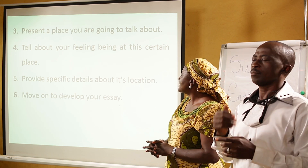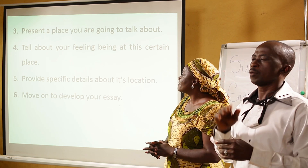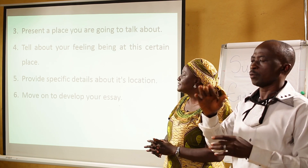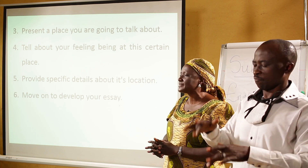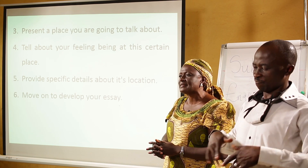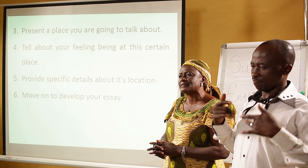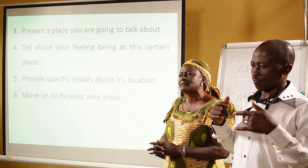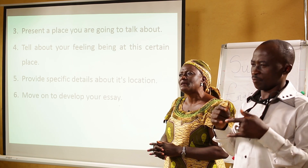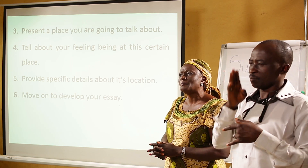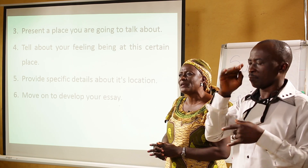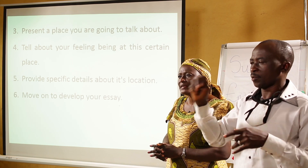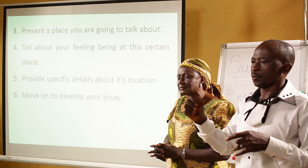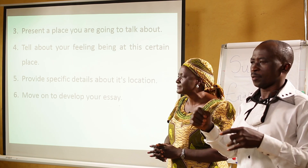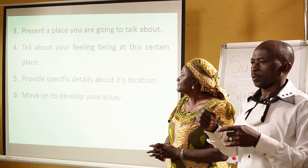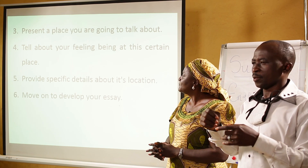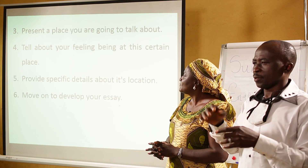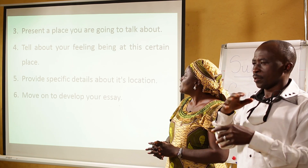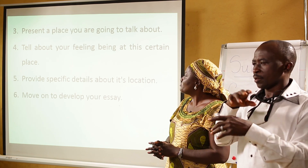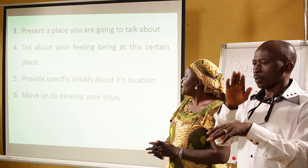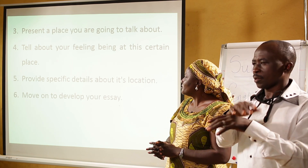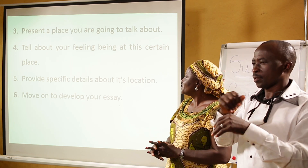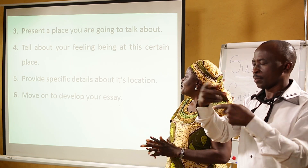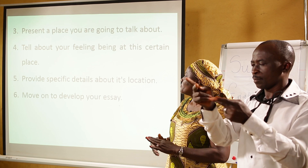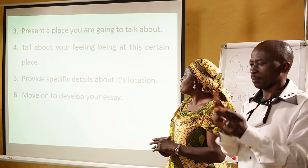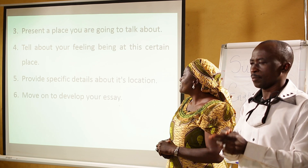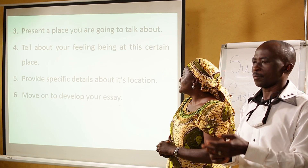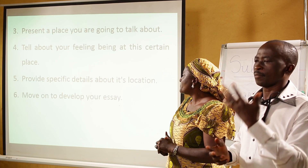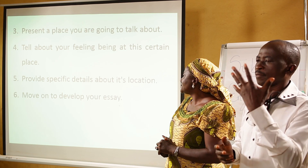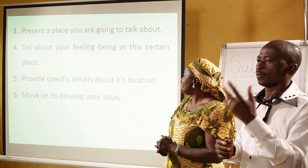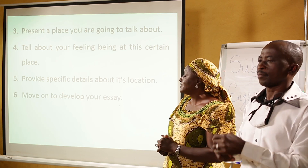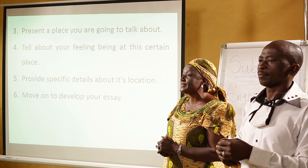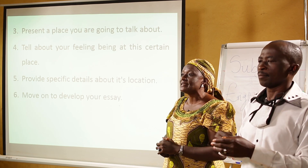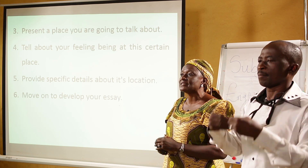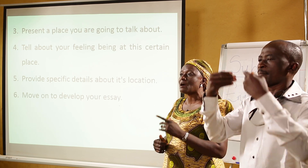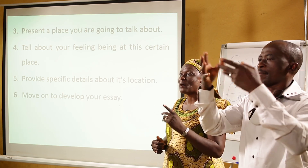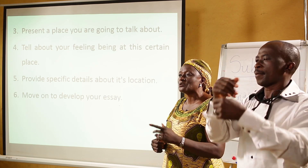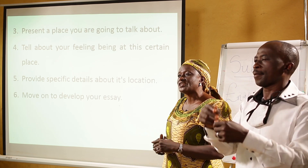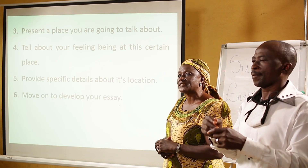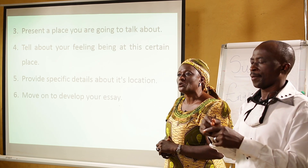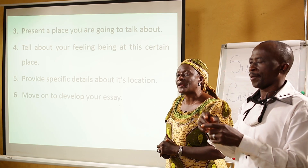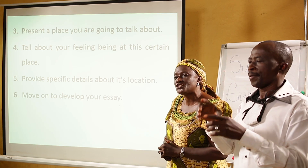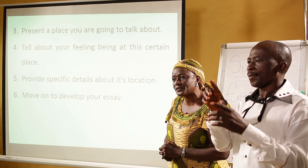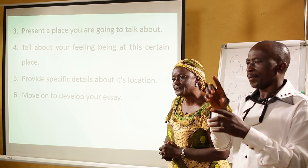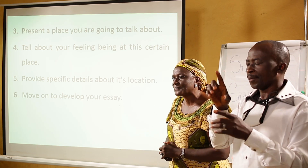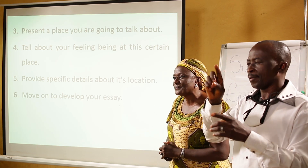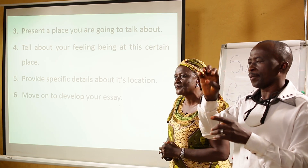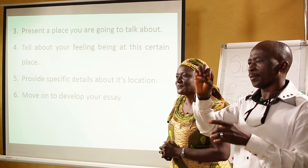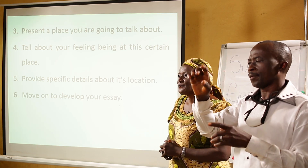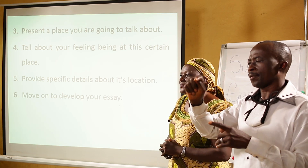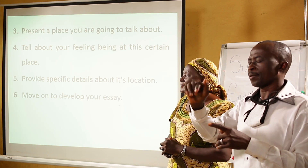feeling being at this certain place. 5, provide specific details about its